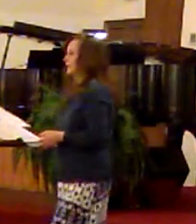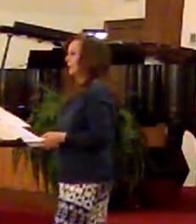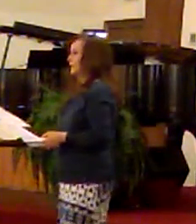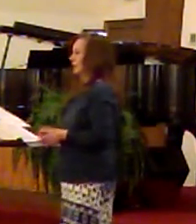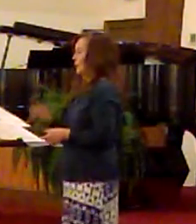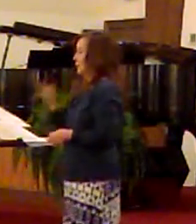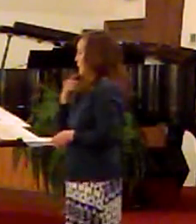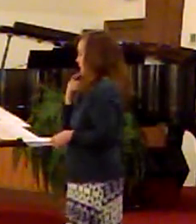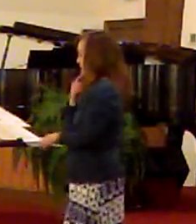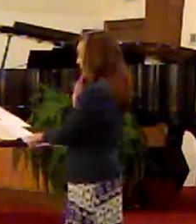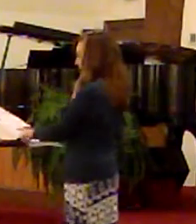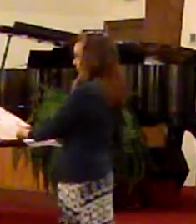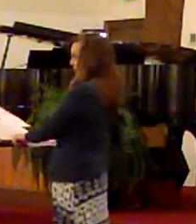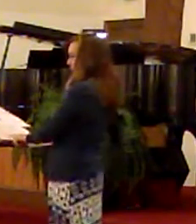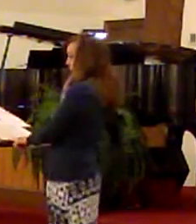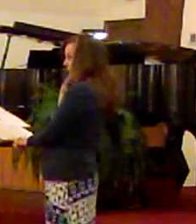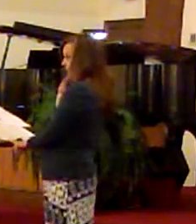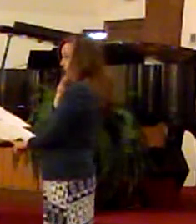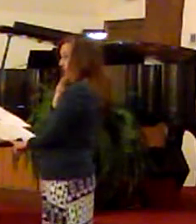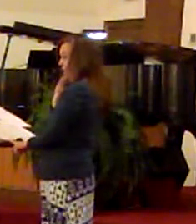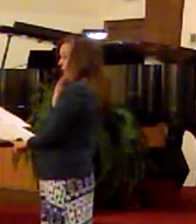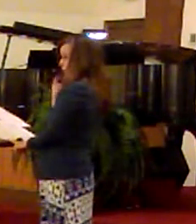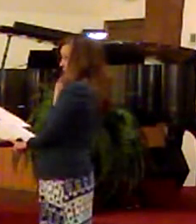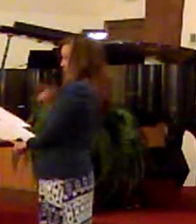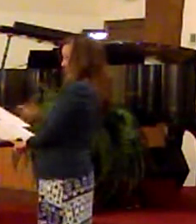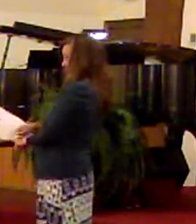is our final authority.